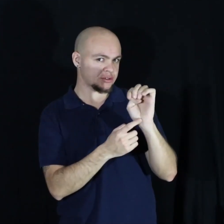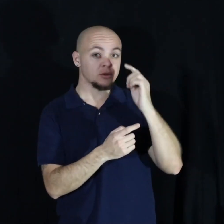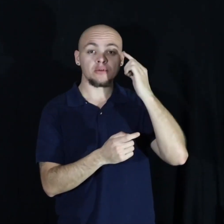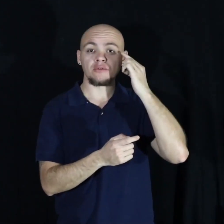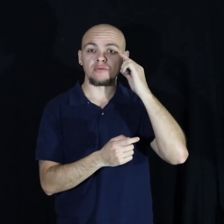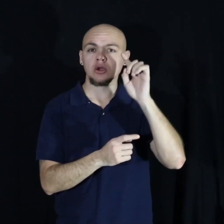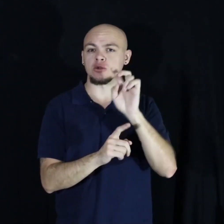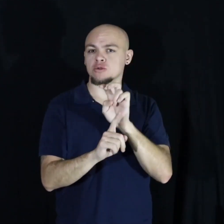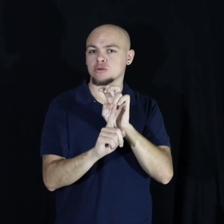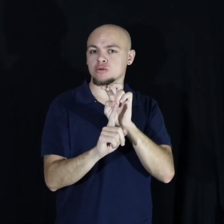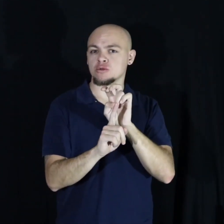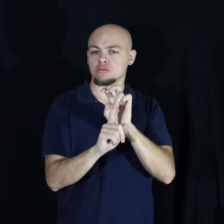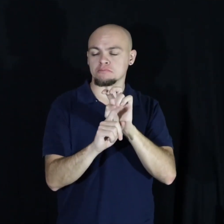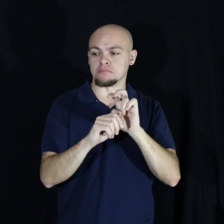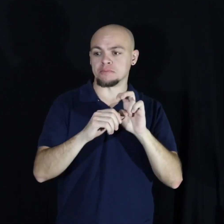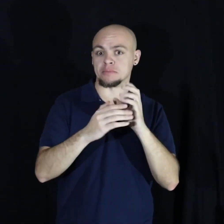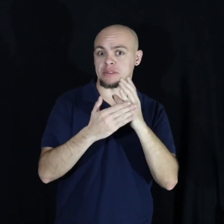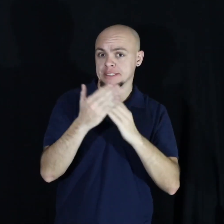travel or cross some bridges,